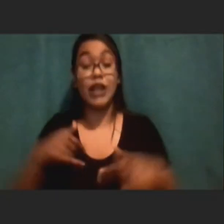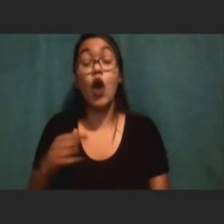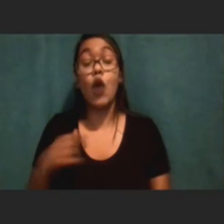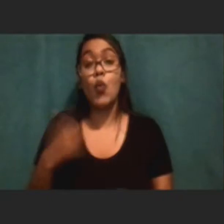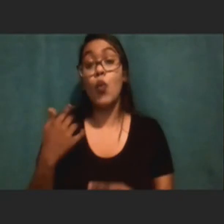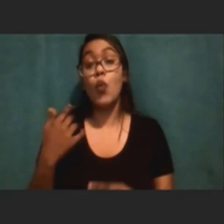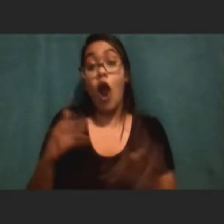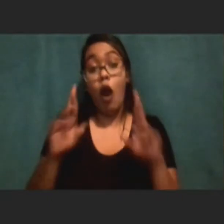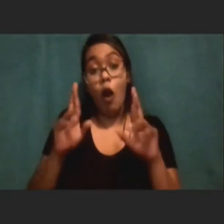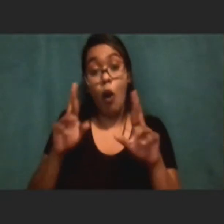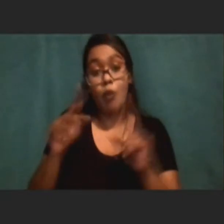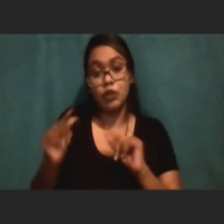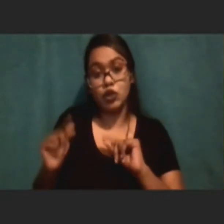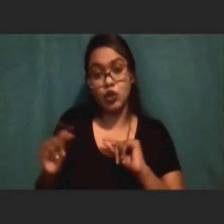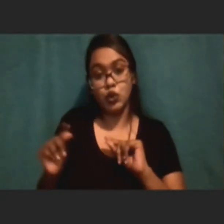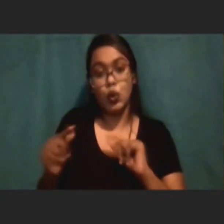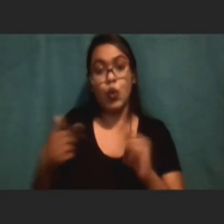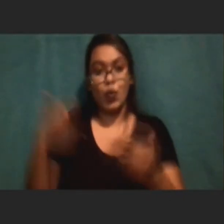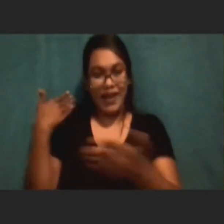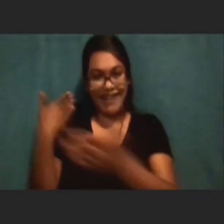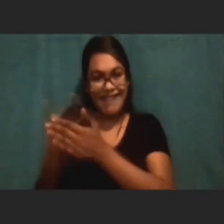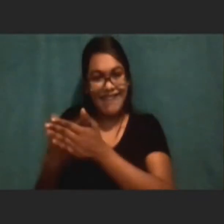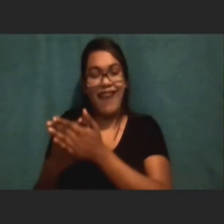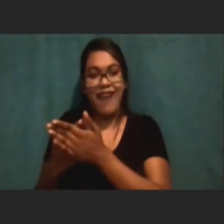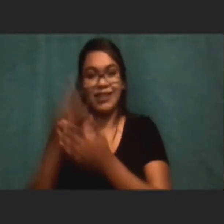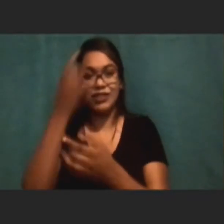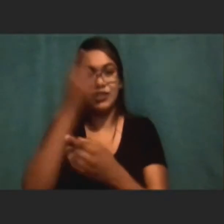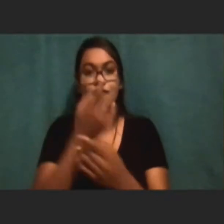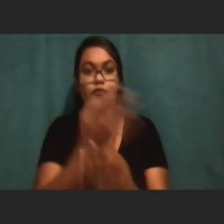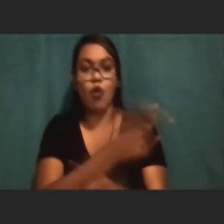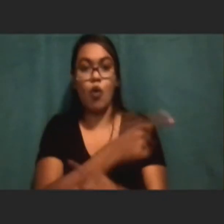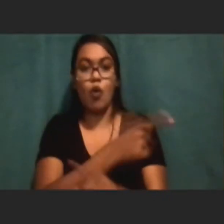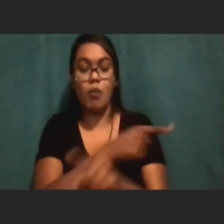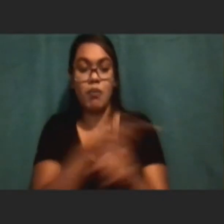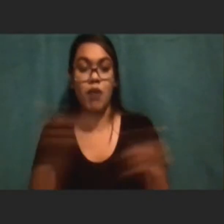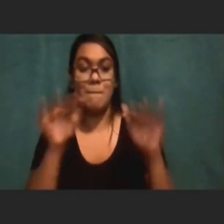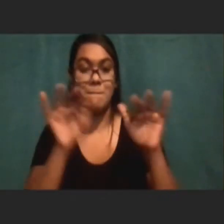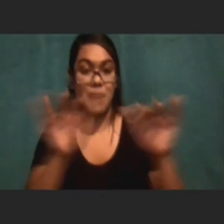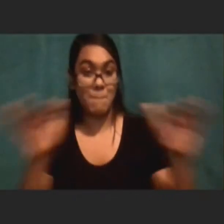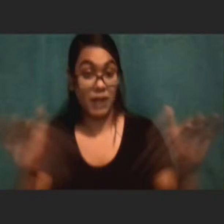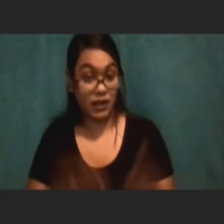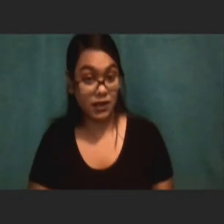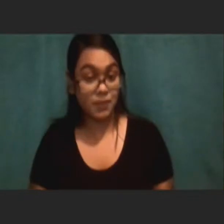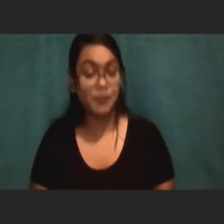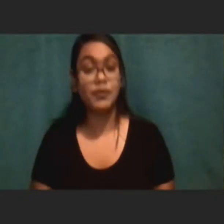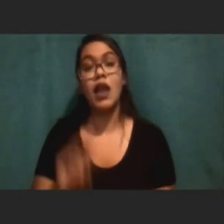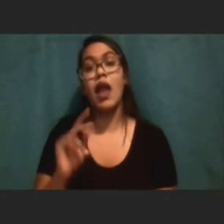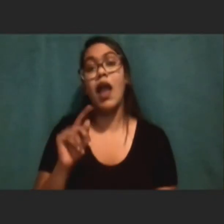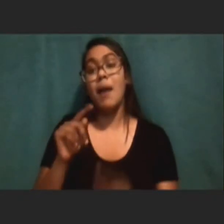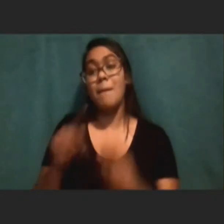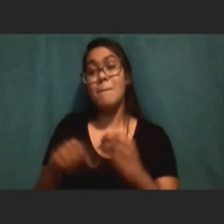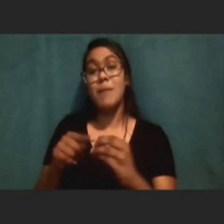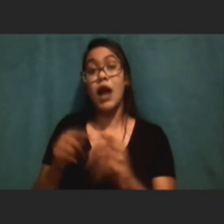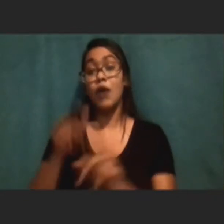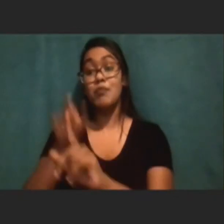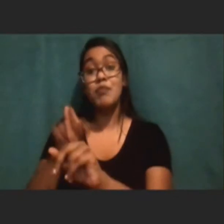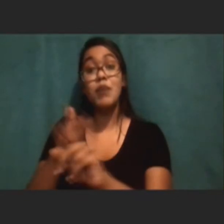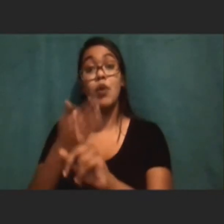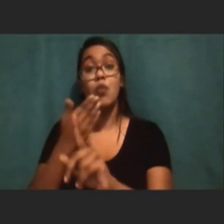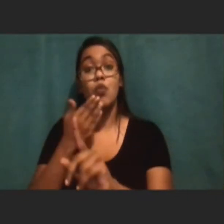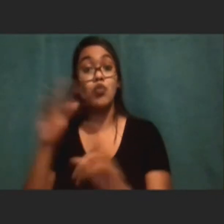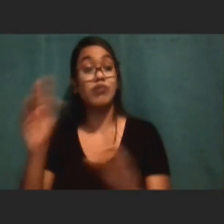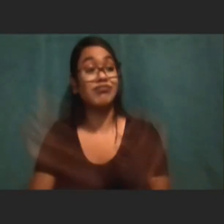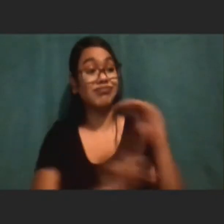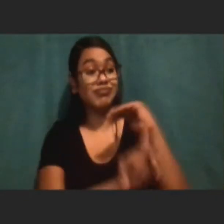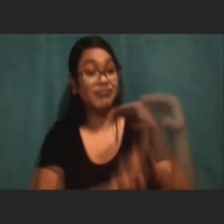we'd be able to share more information on. But regarding the question about pediatric admissions and should you be concerned, we